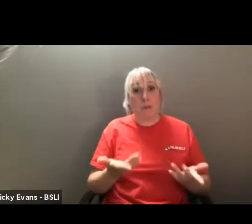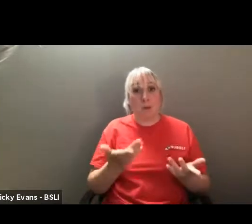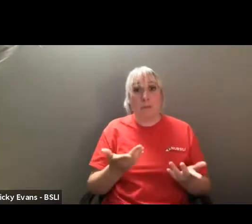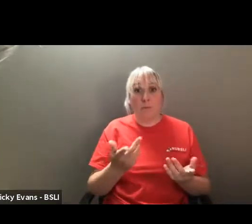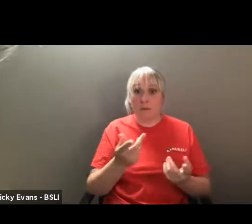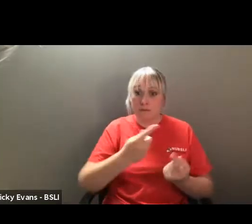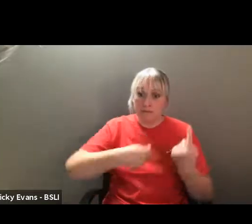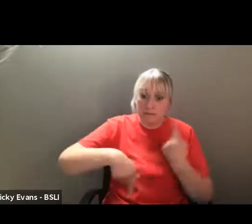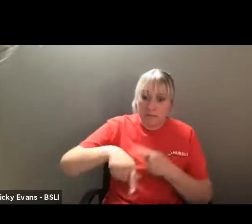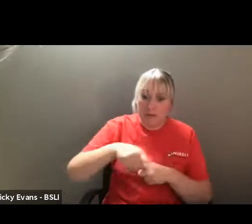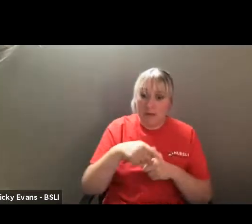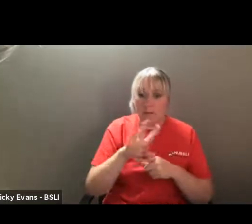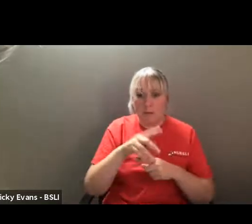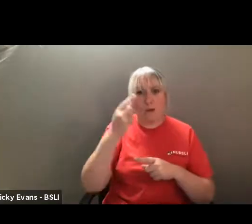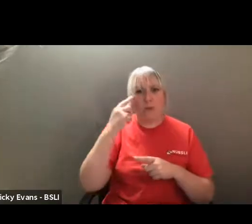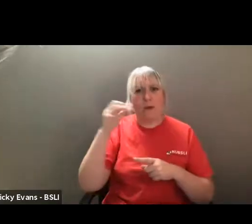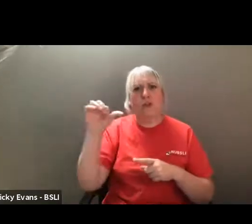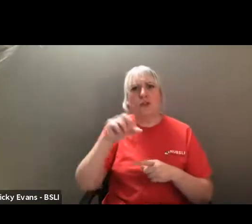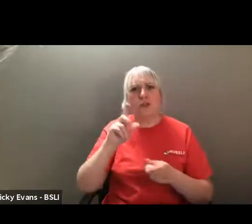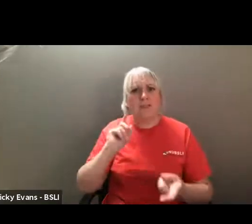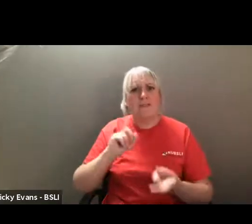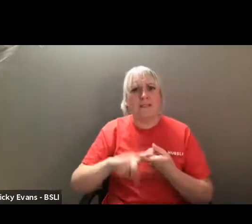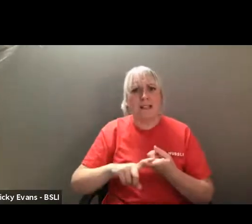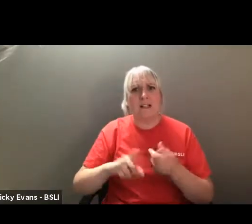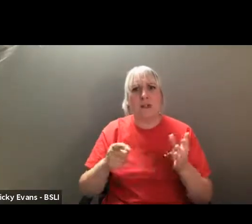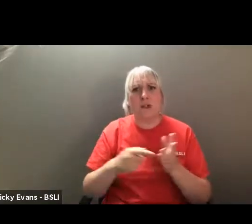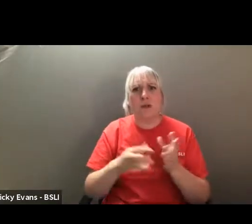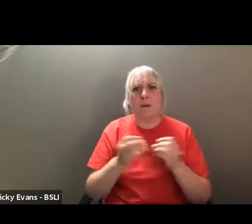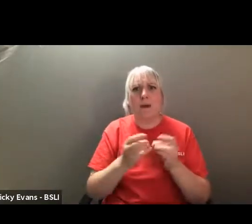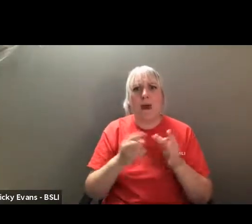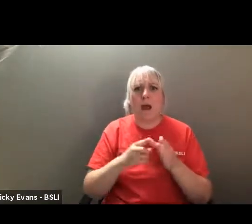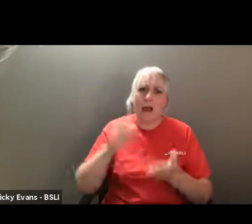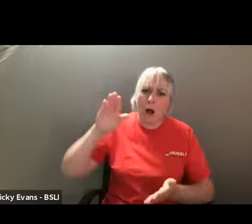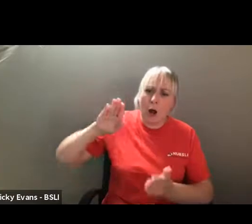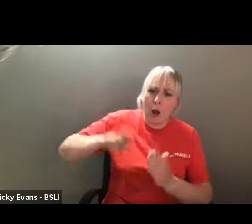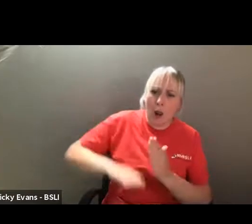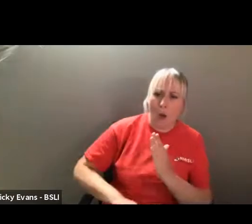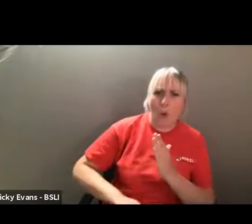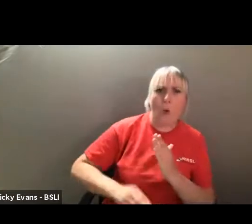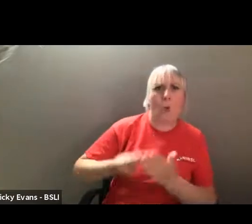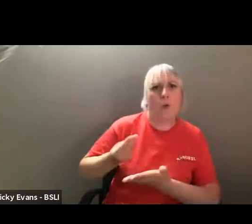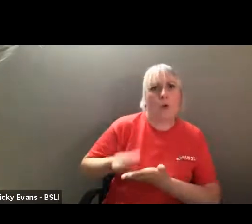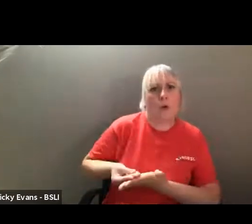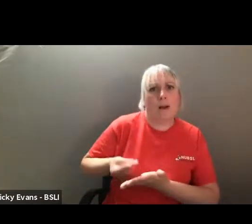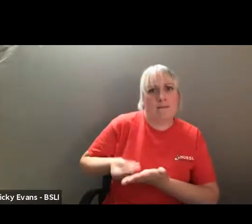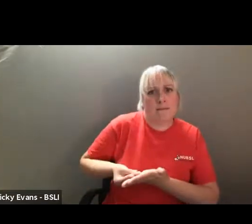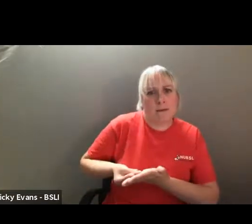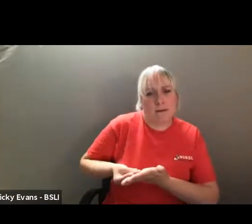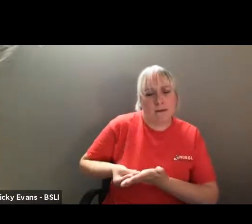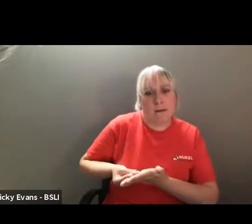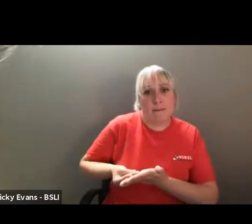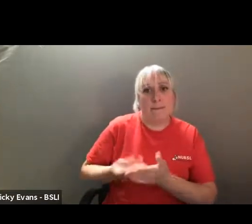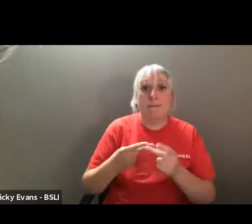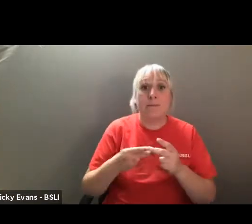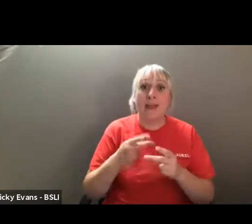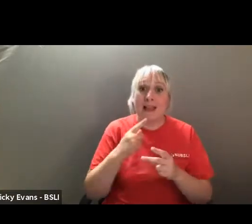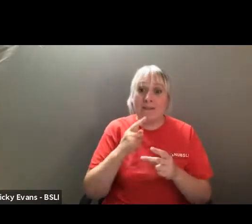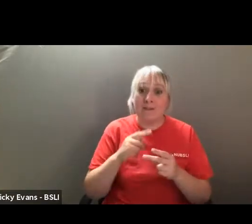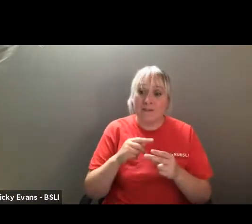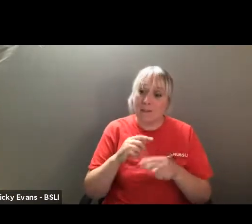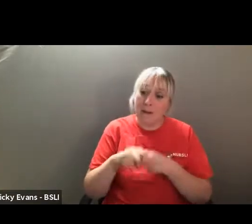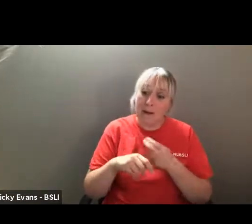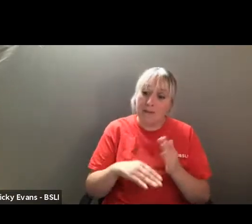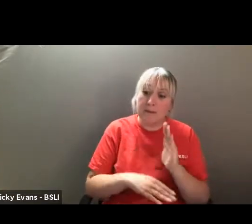the universal basic income level at quite a low level. And if it's set at a much higher level, the costs